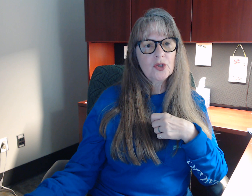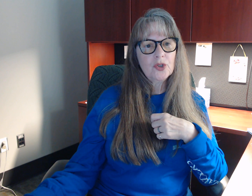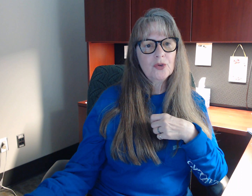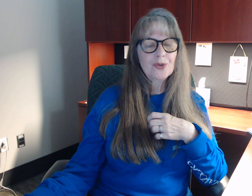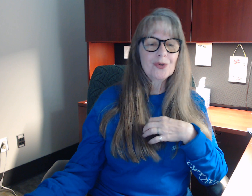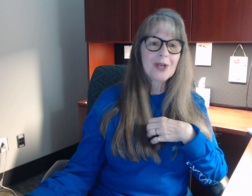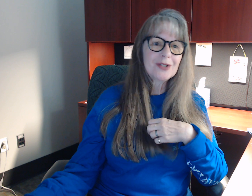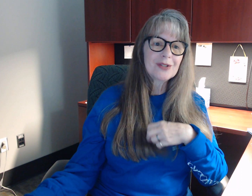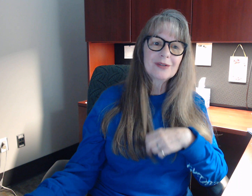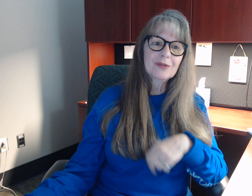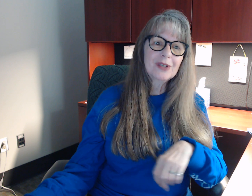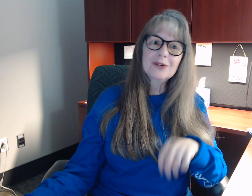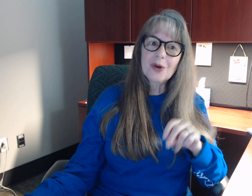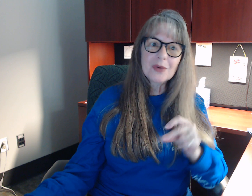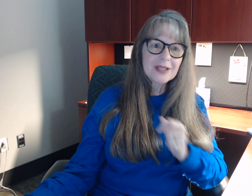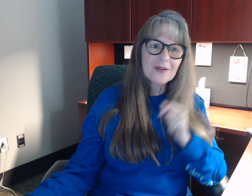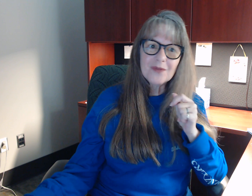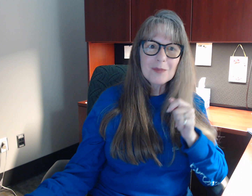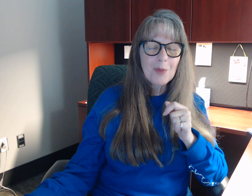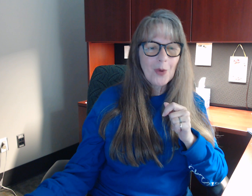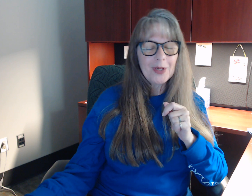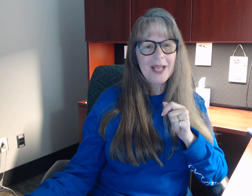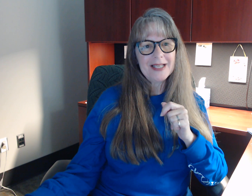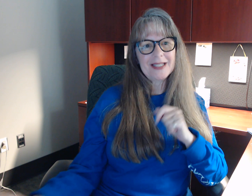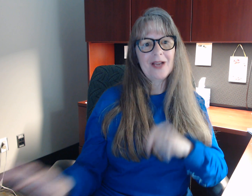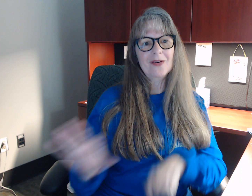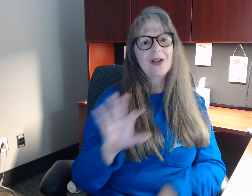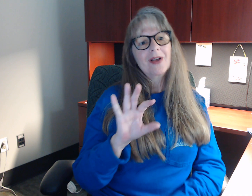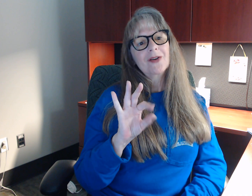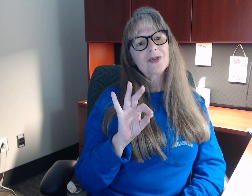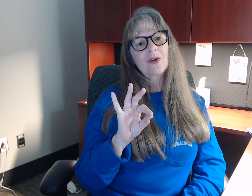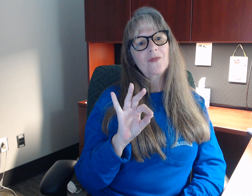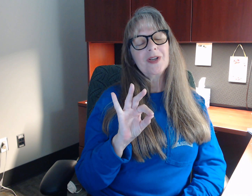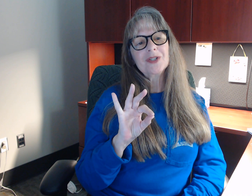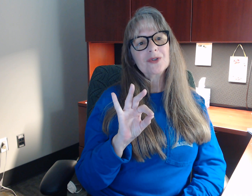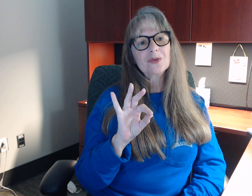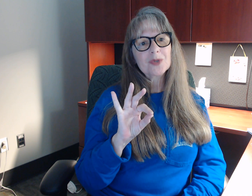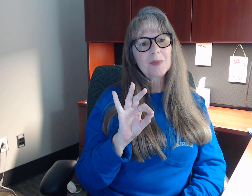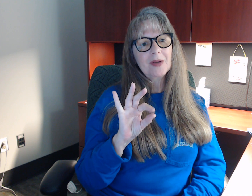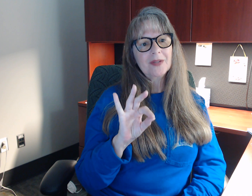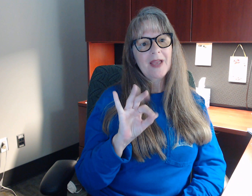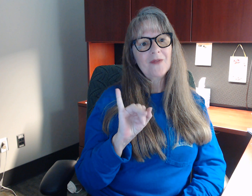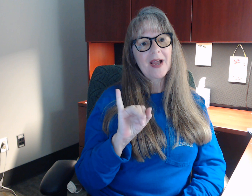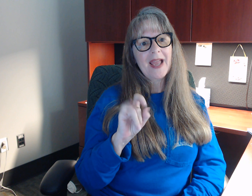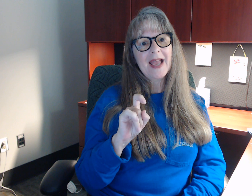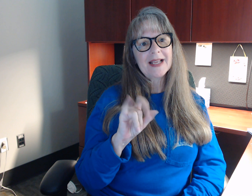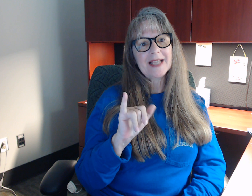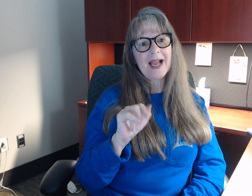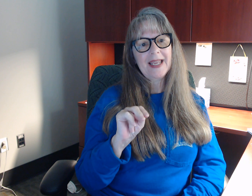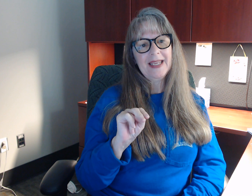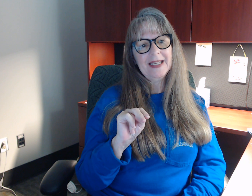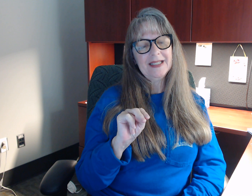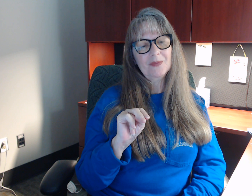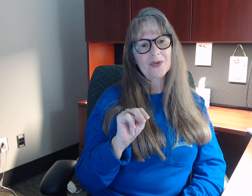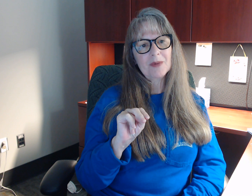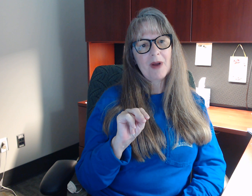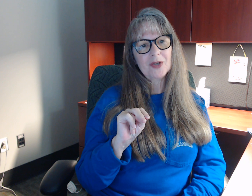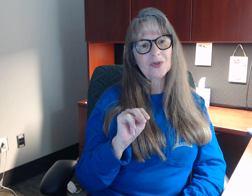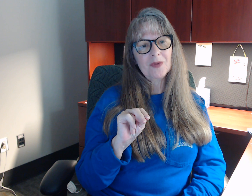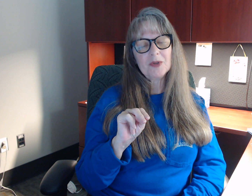So you don't get the fun part in ASL. So fixin' to is spelled F-I-X-I-N with an apostrophe, but you don't have to